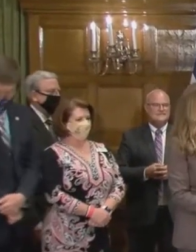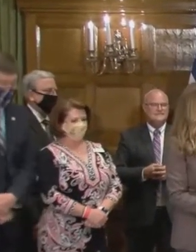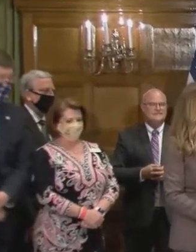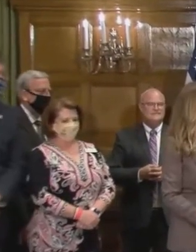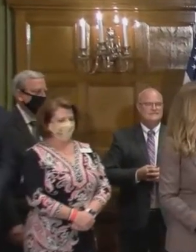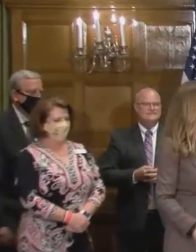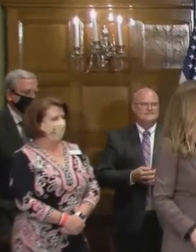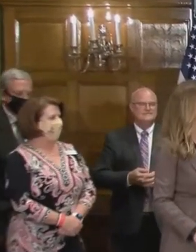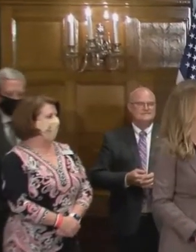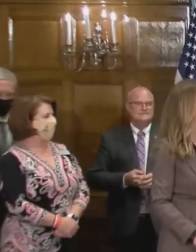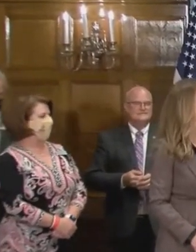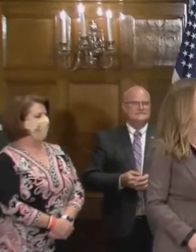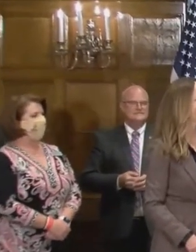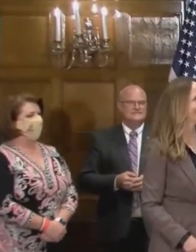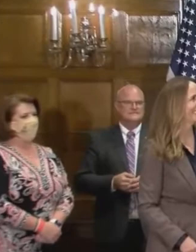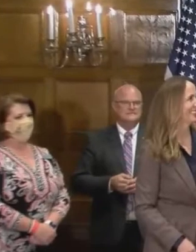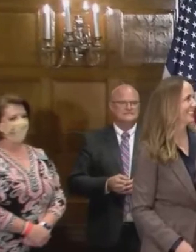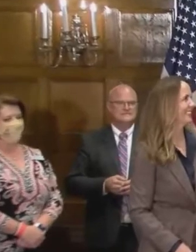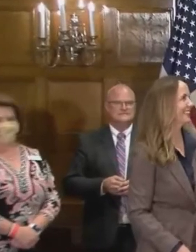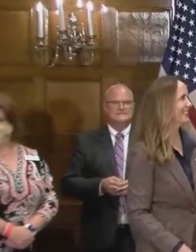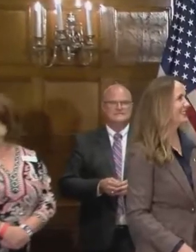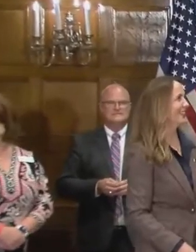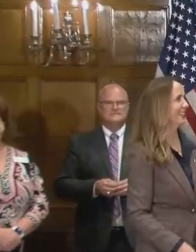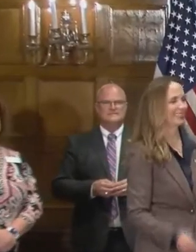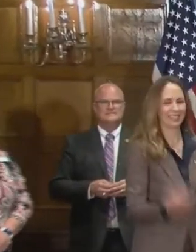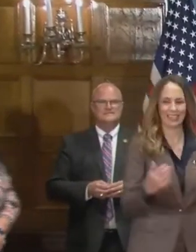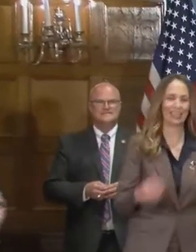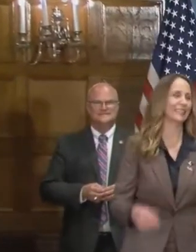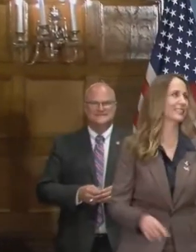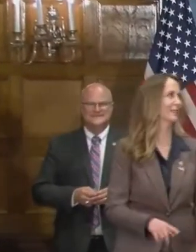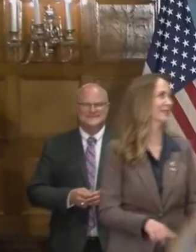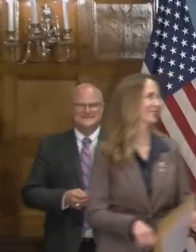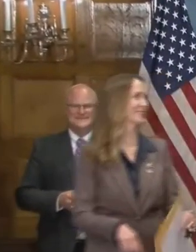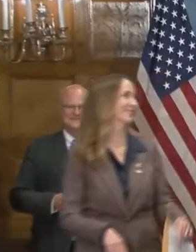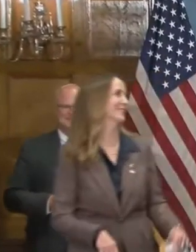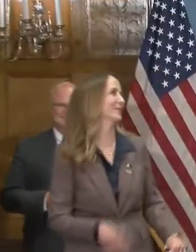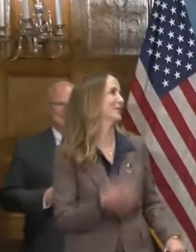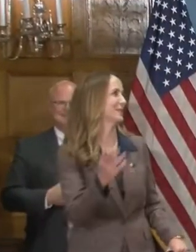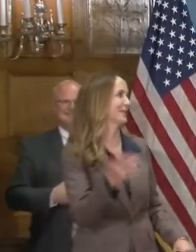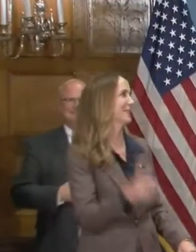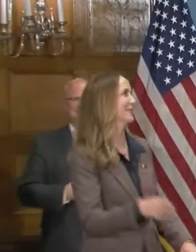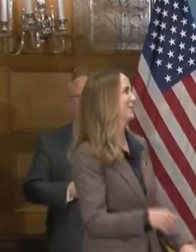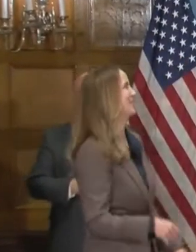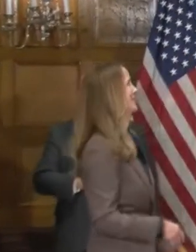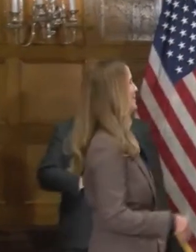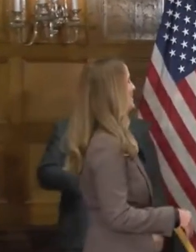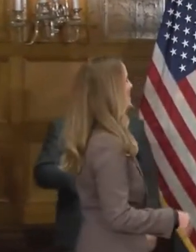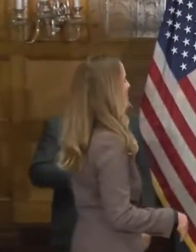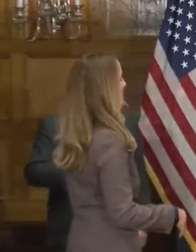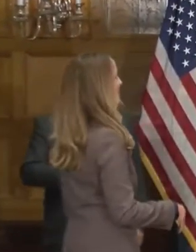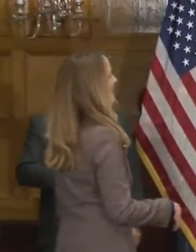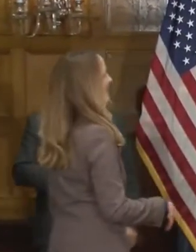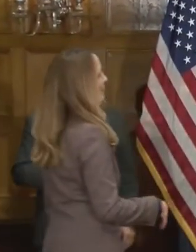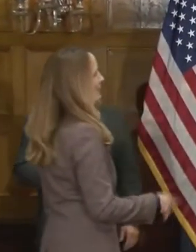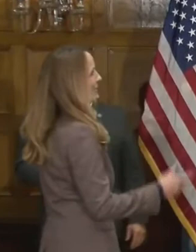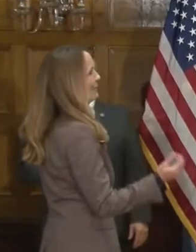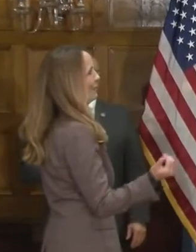Thank you, Governor. Sorry we... No, you're fine. I had to do the resolution. No, appreciate your